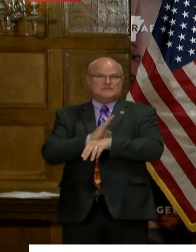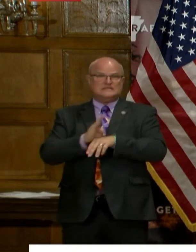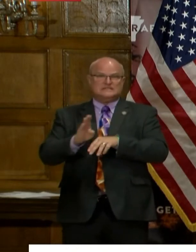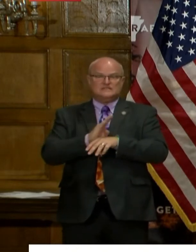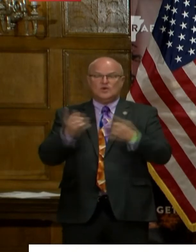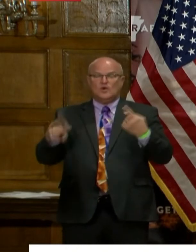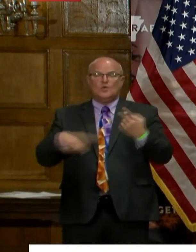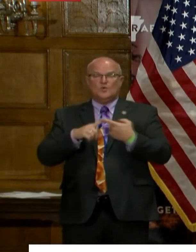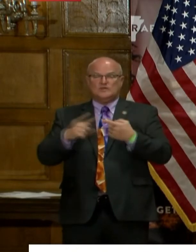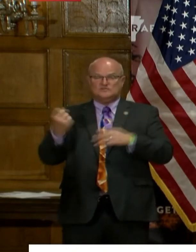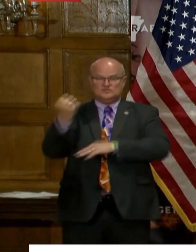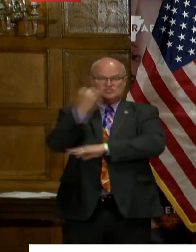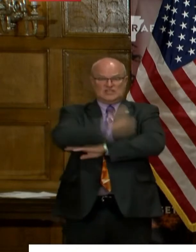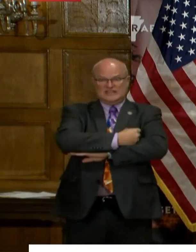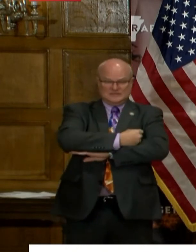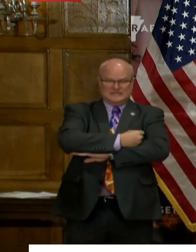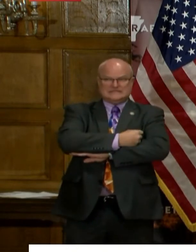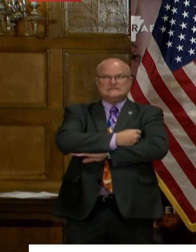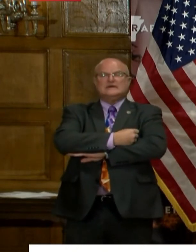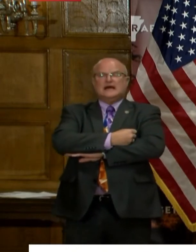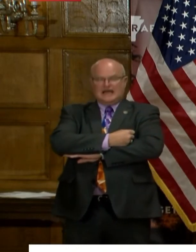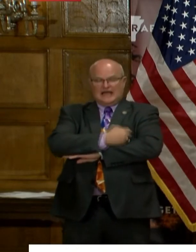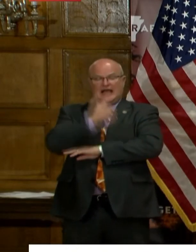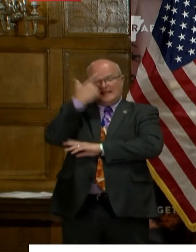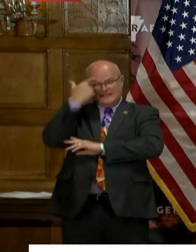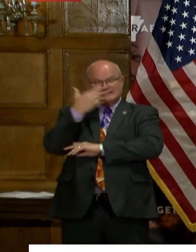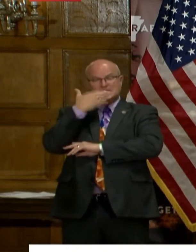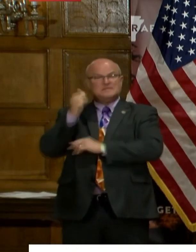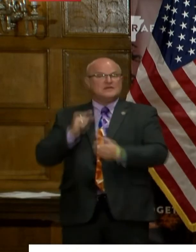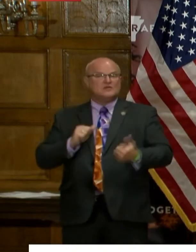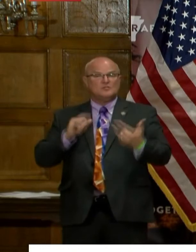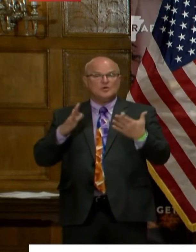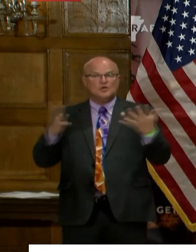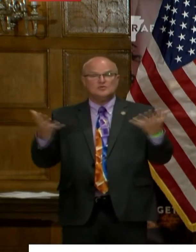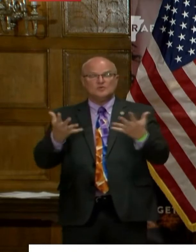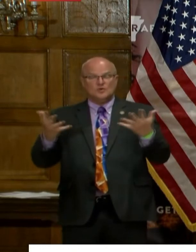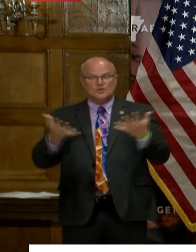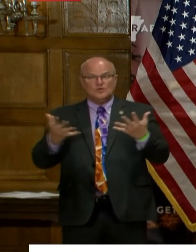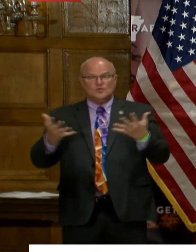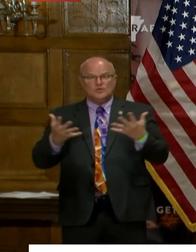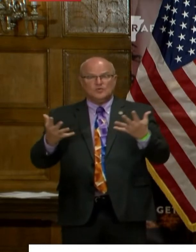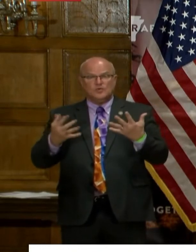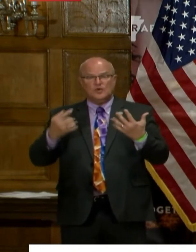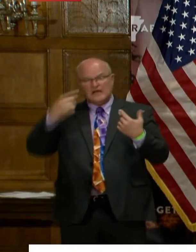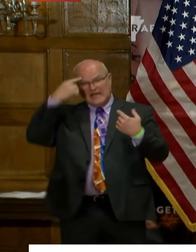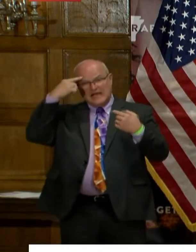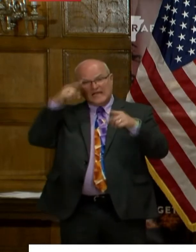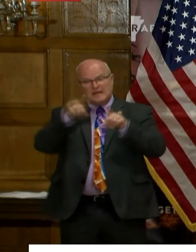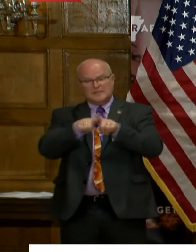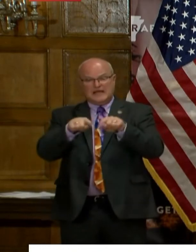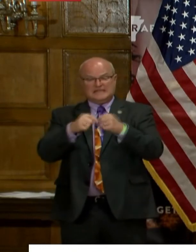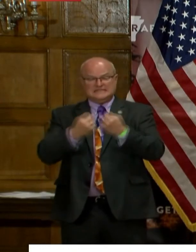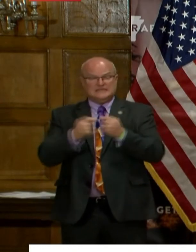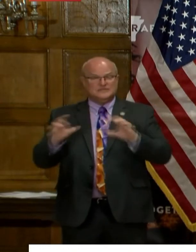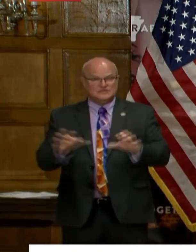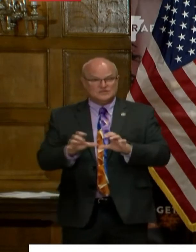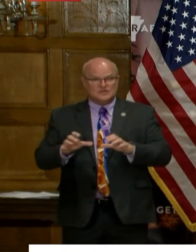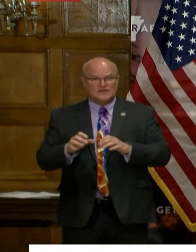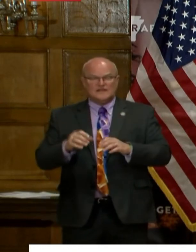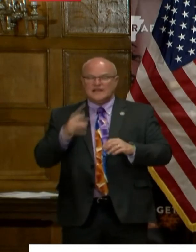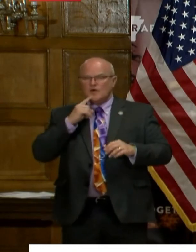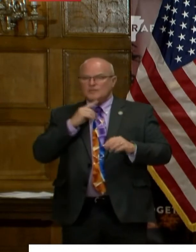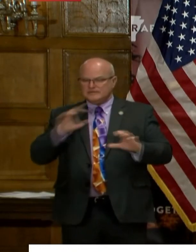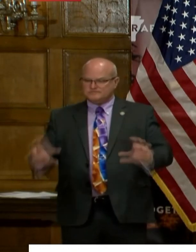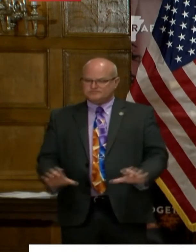you shut them down. And so I think it's a much better approach what our compliance team is doing. They're going to be ramping